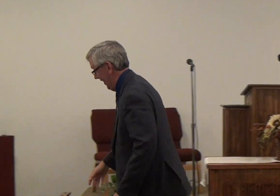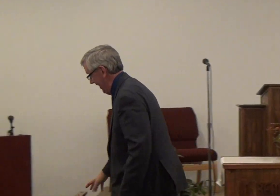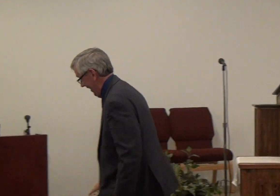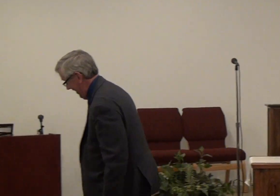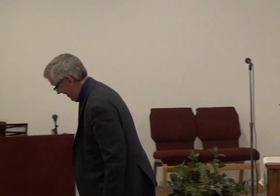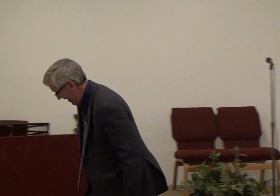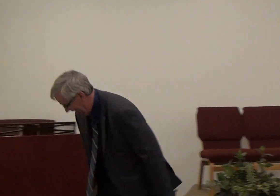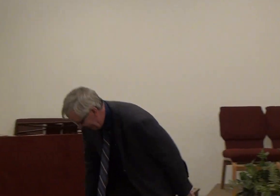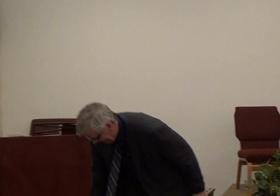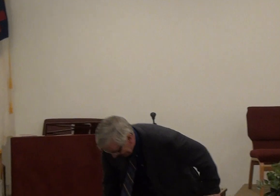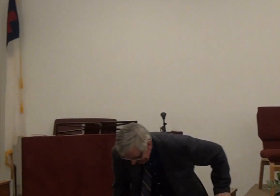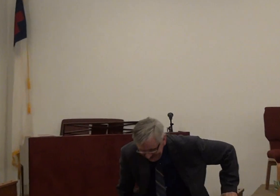it's time.